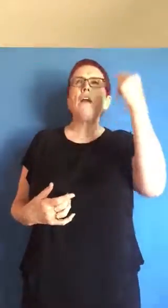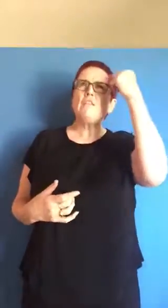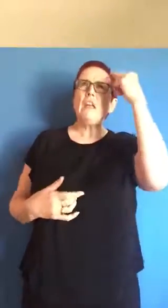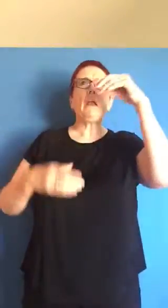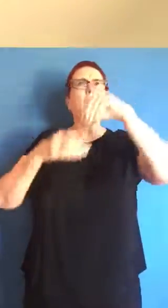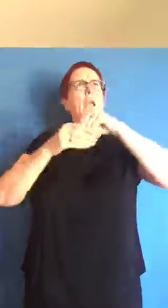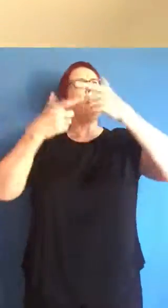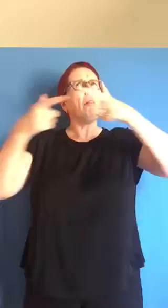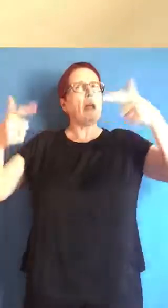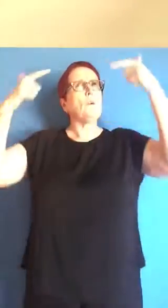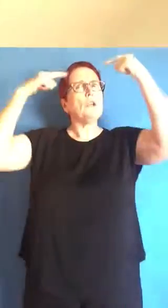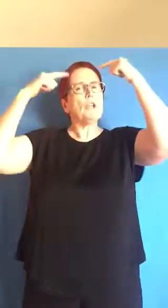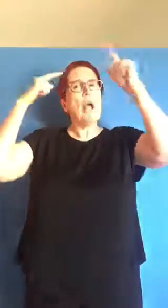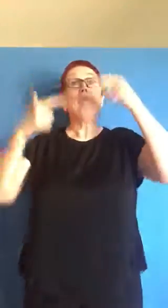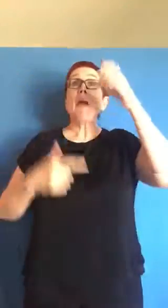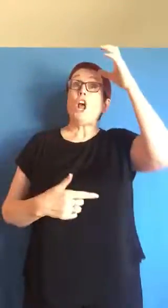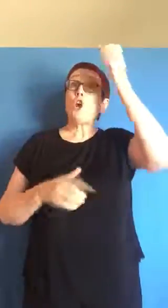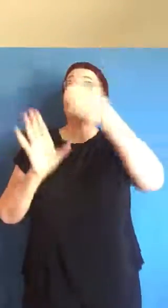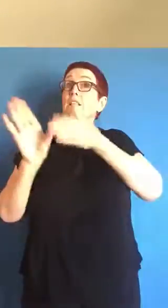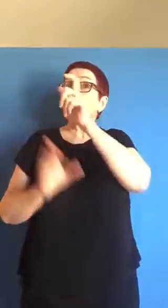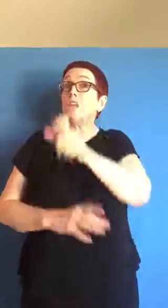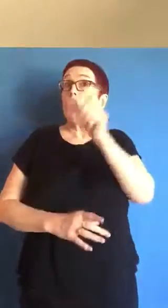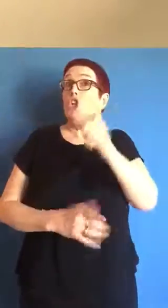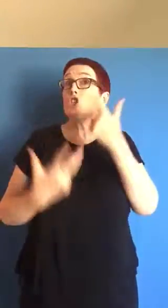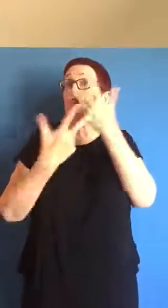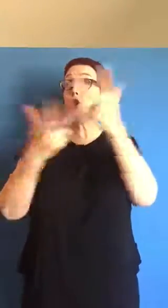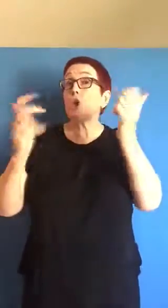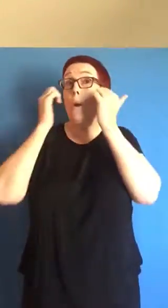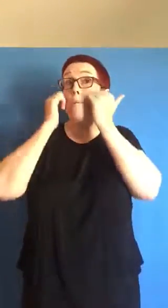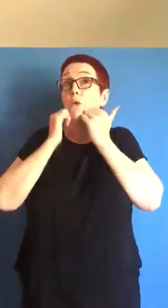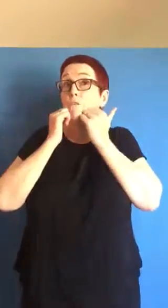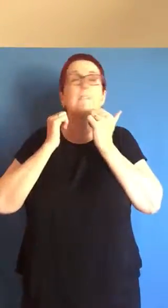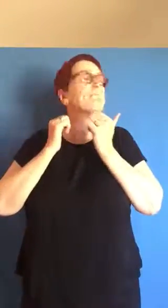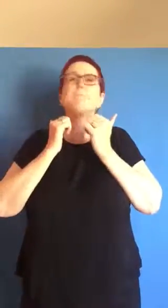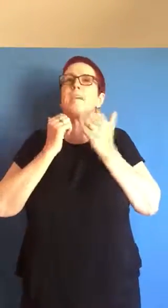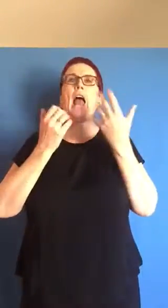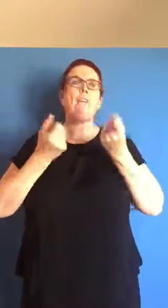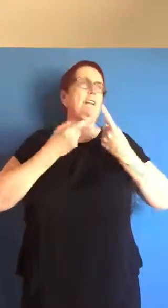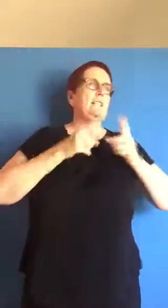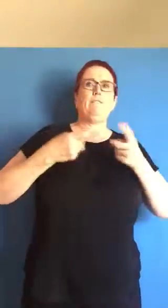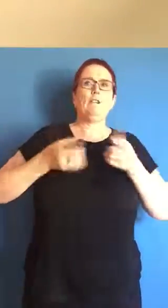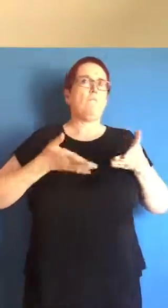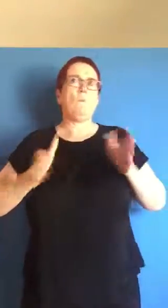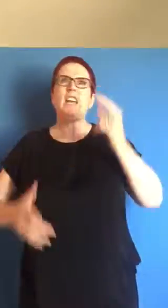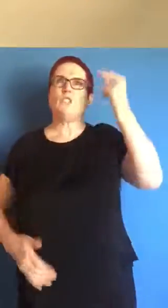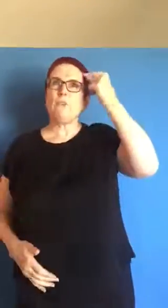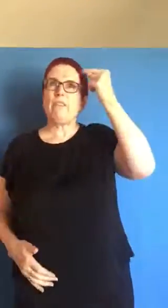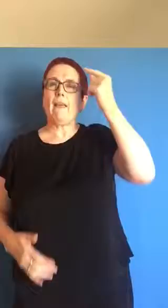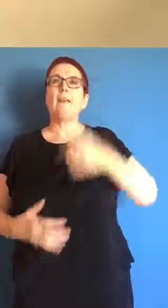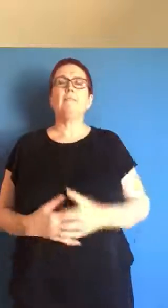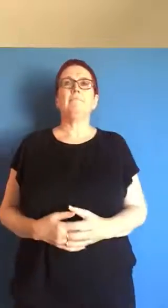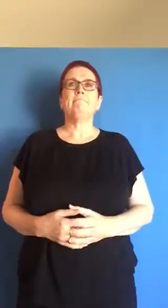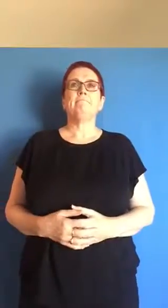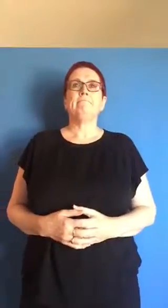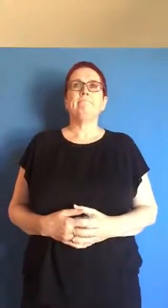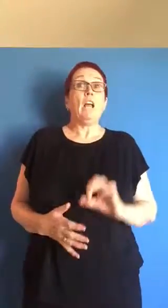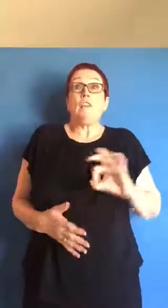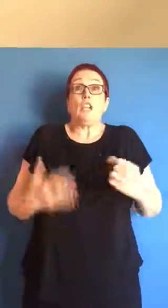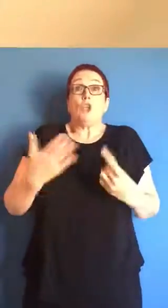language, but cognitive psychologists have shown that there are many kinds of thought that don't actually take place in the form